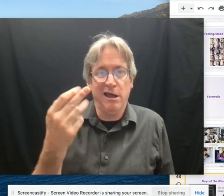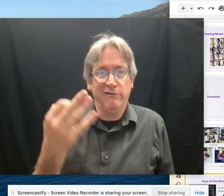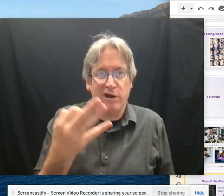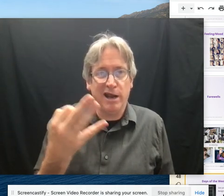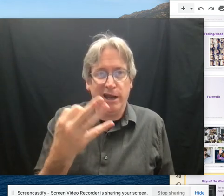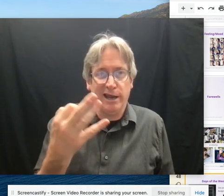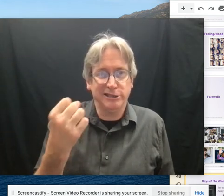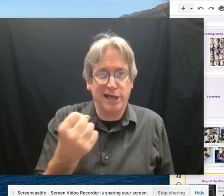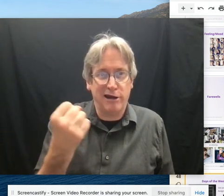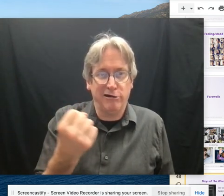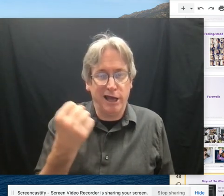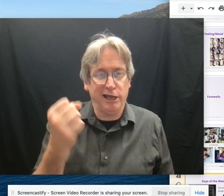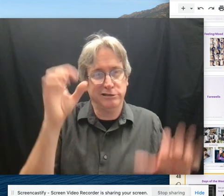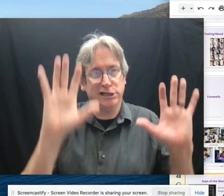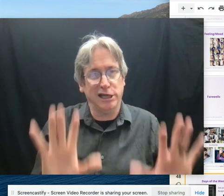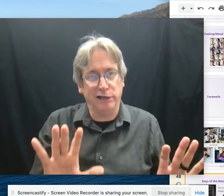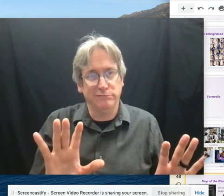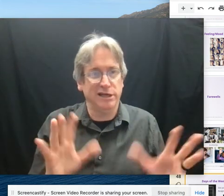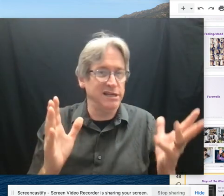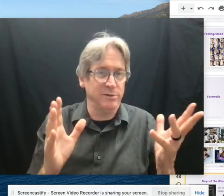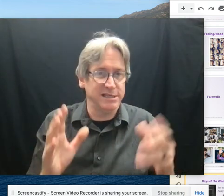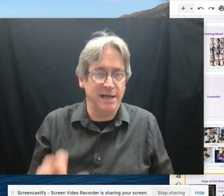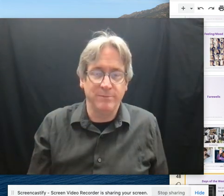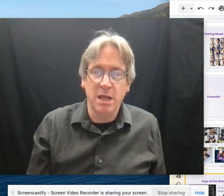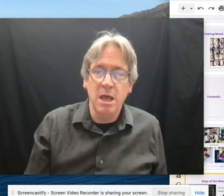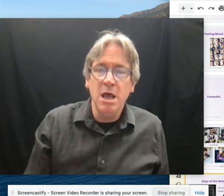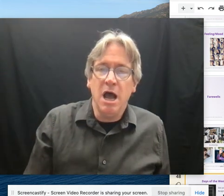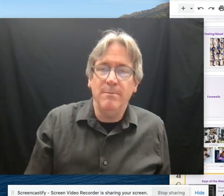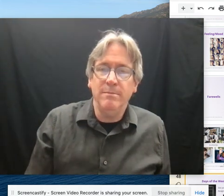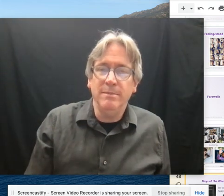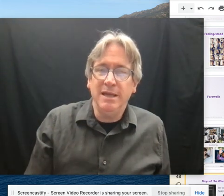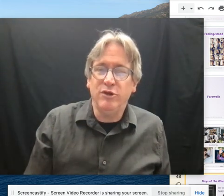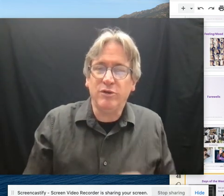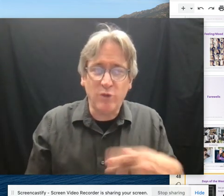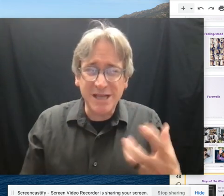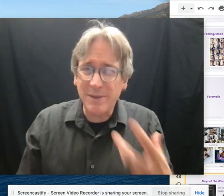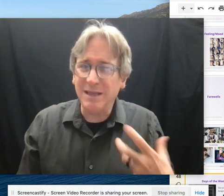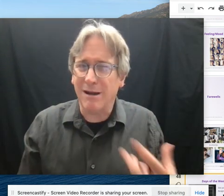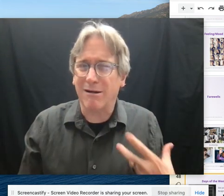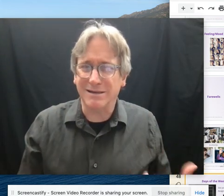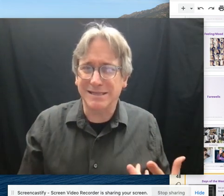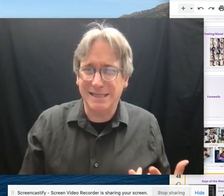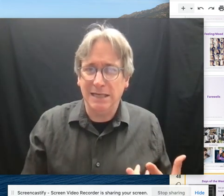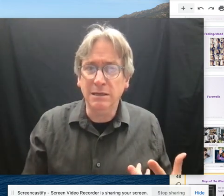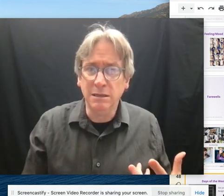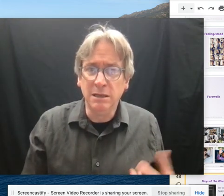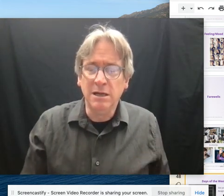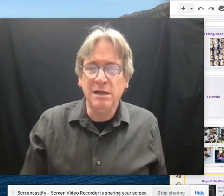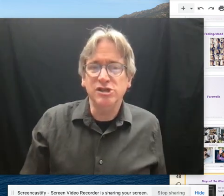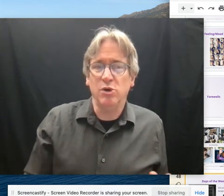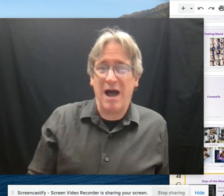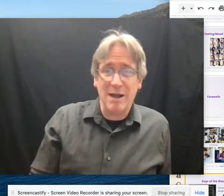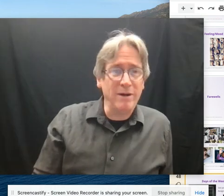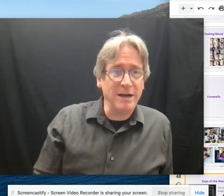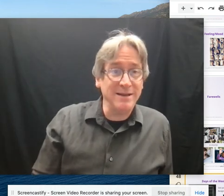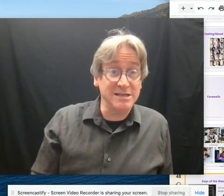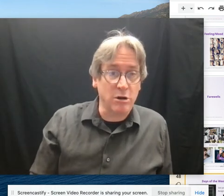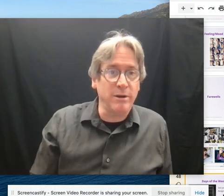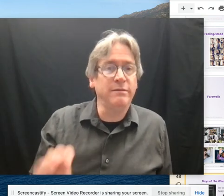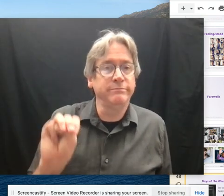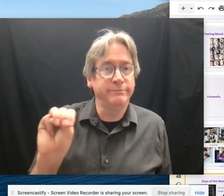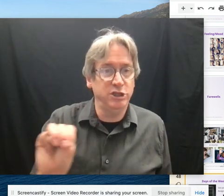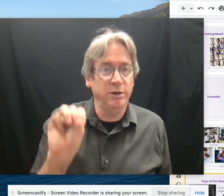Thursday, Friday, Saturday, Sunday. Sunday's always the same. Those can be a little hard to see. So I will